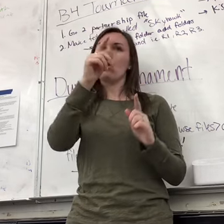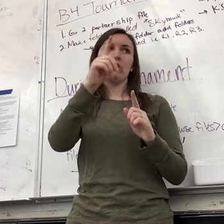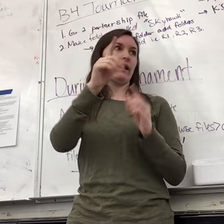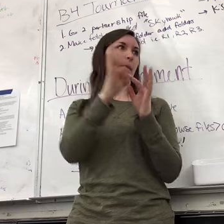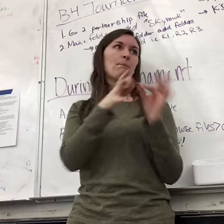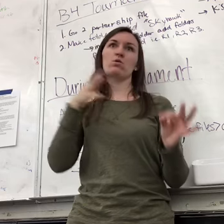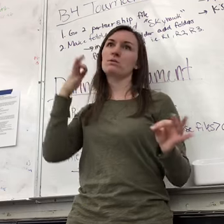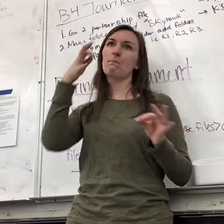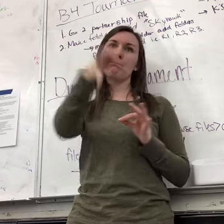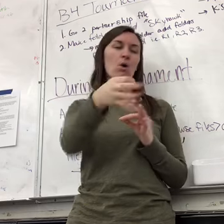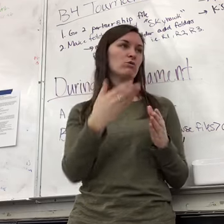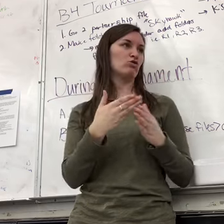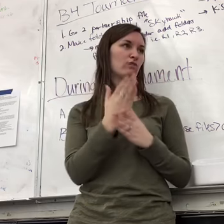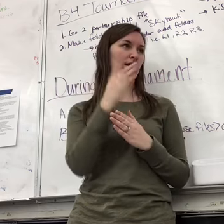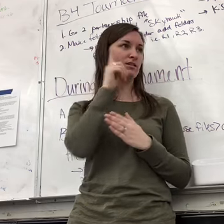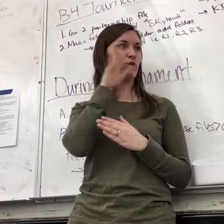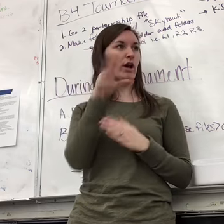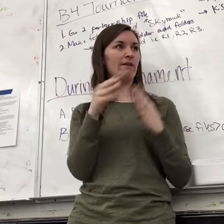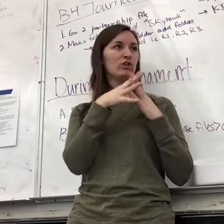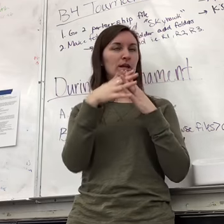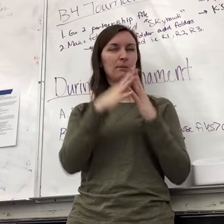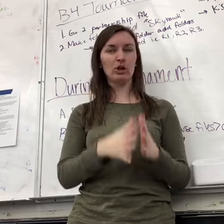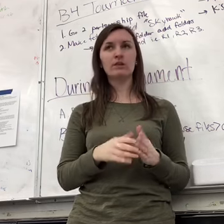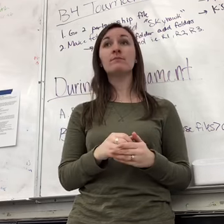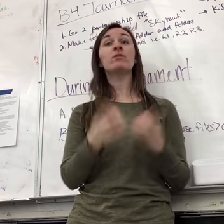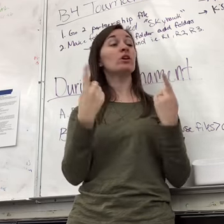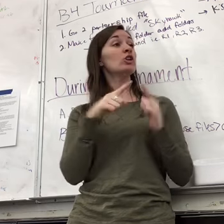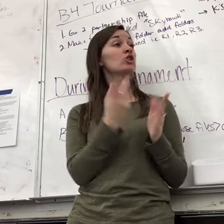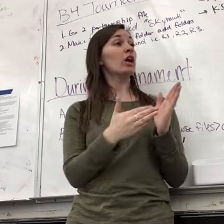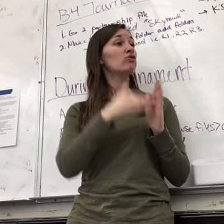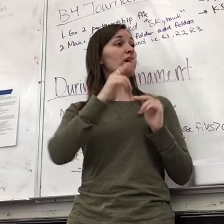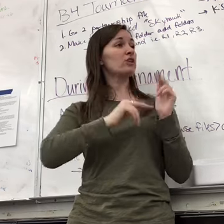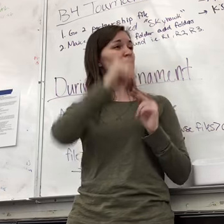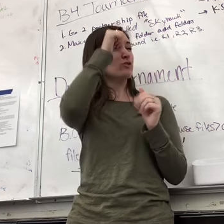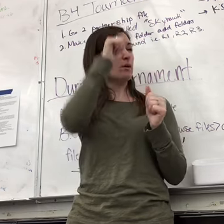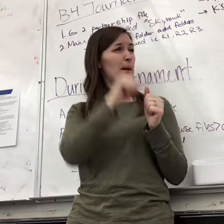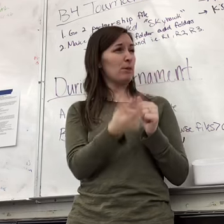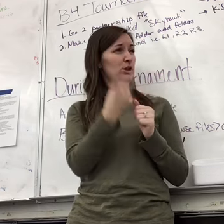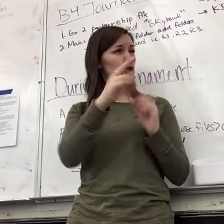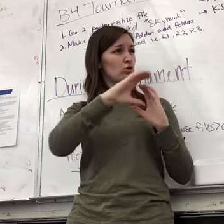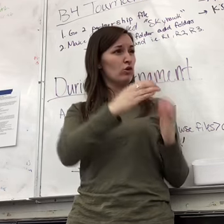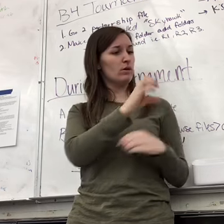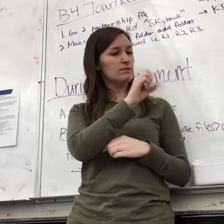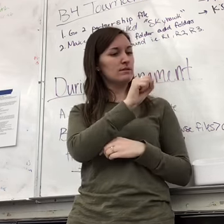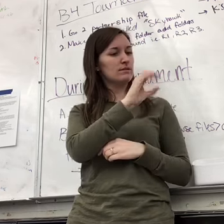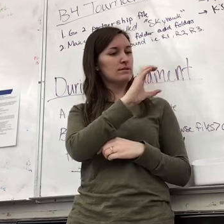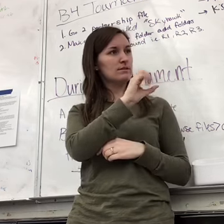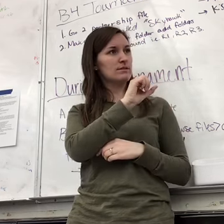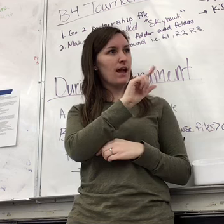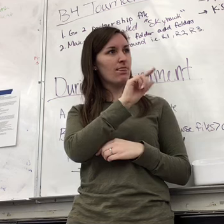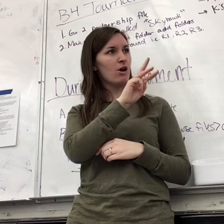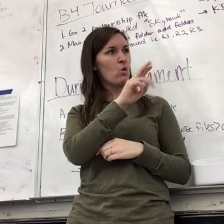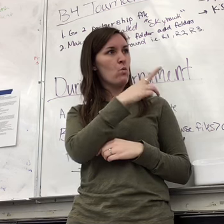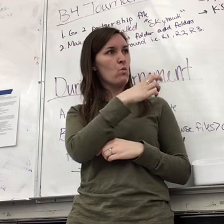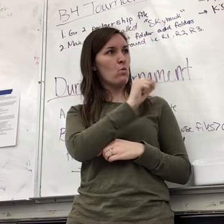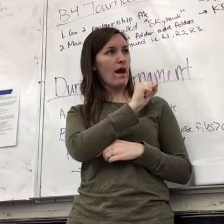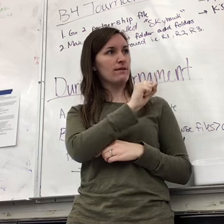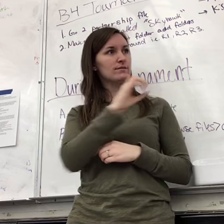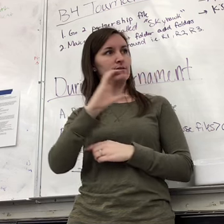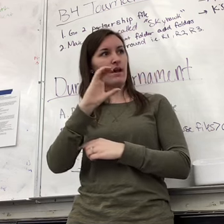During Reconstruction, we had two groups of people, remember the carpetbaggers and the scalawags, that are going to attempt to misuse the South for their own